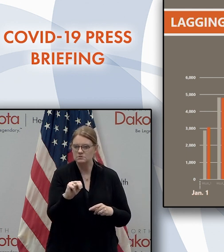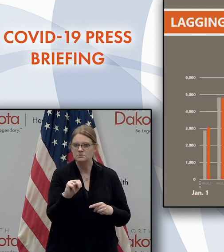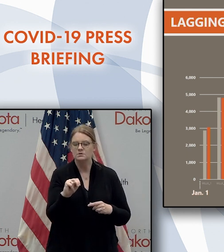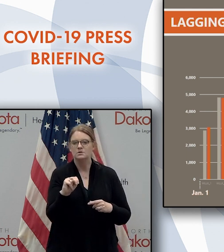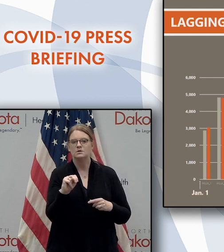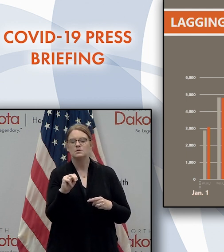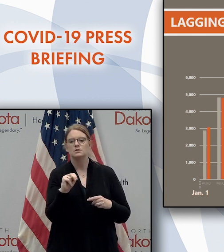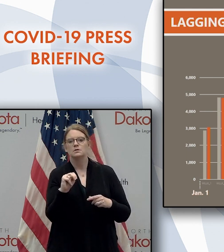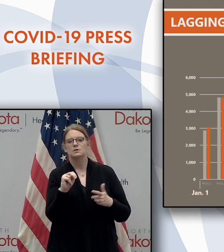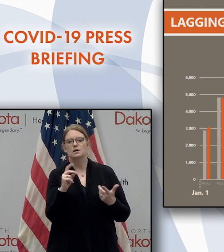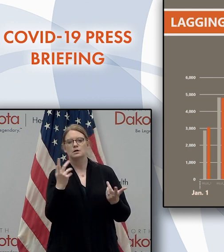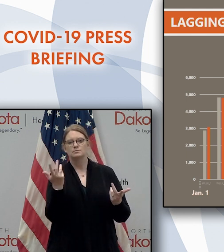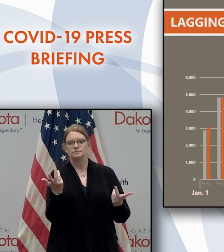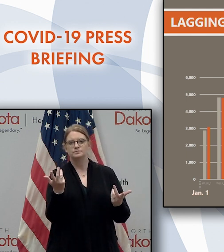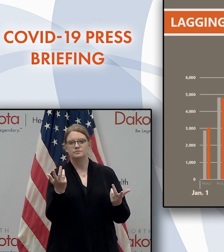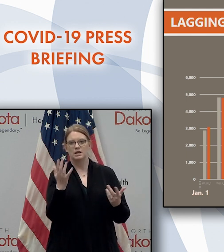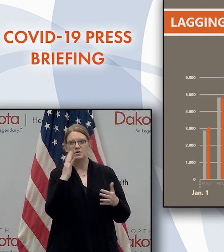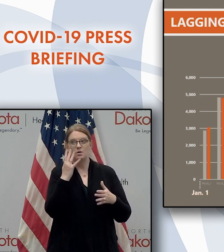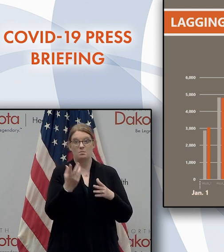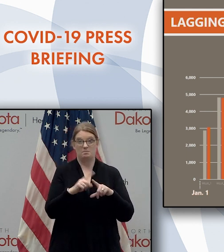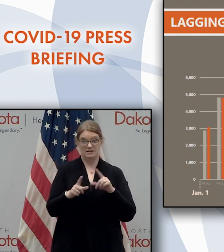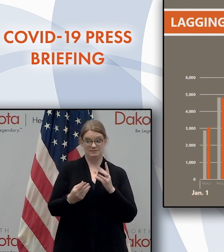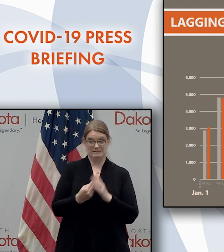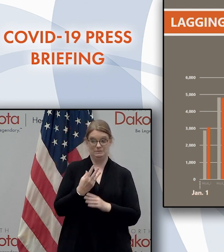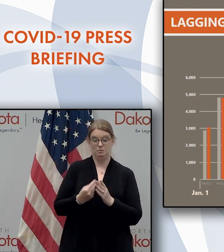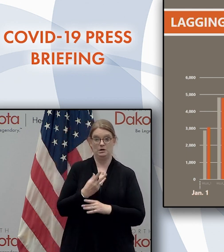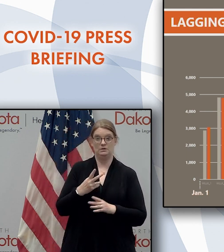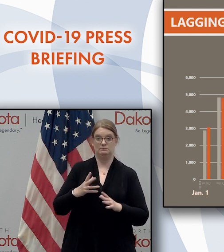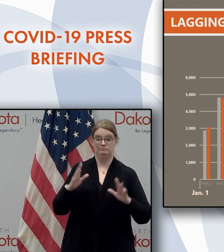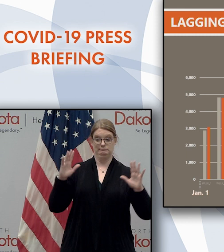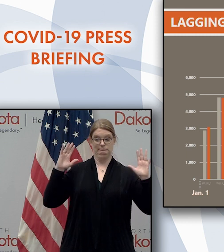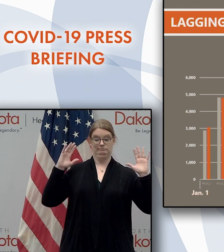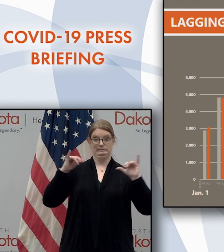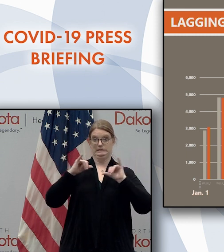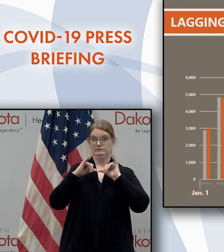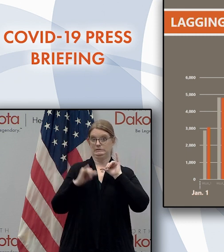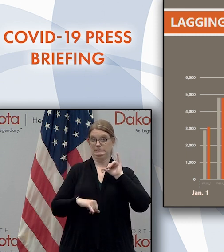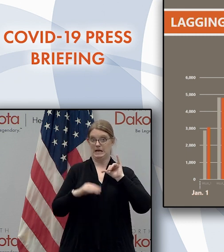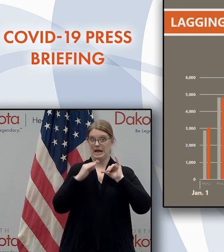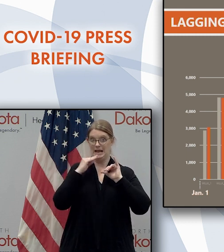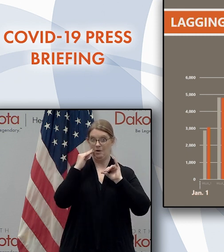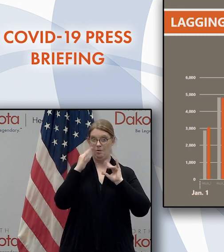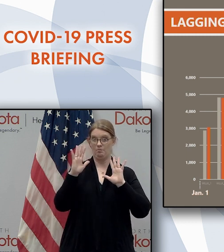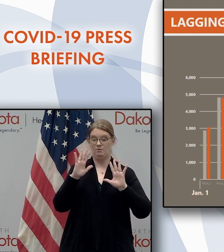vaccinations this spring when people were not going to the healthcare providers during the